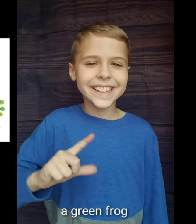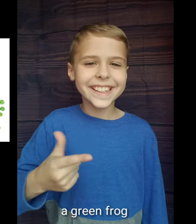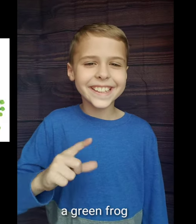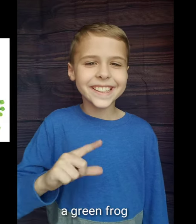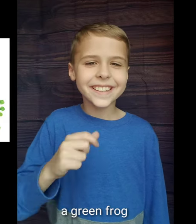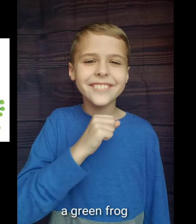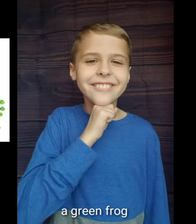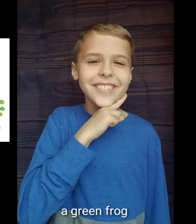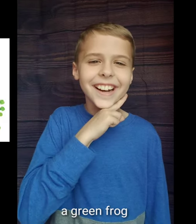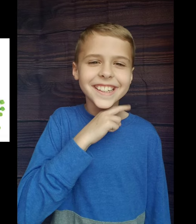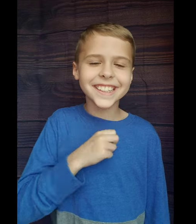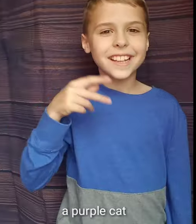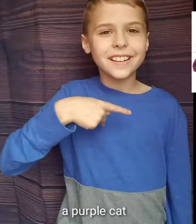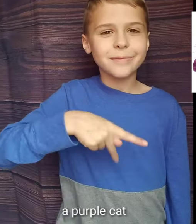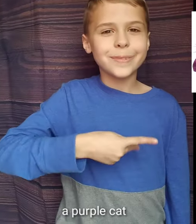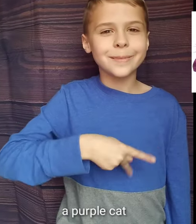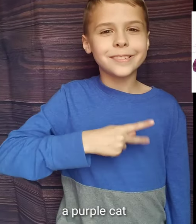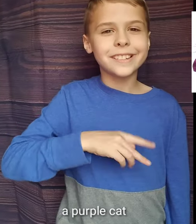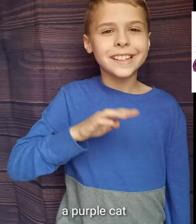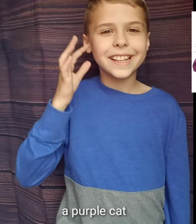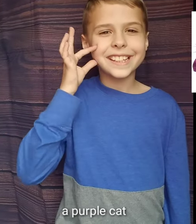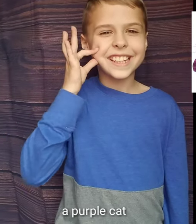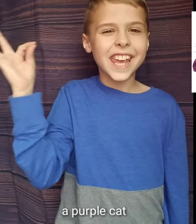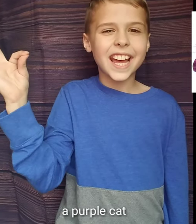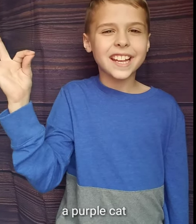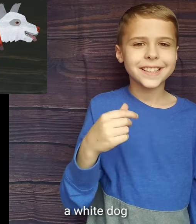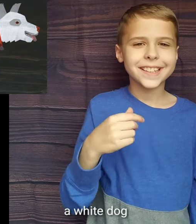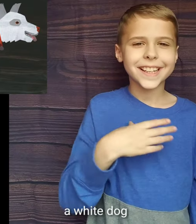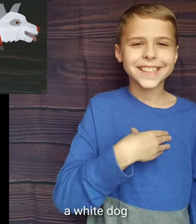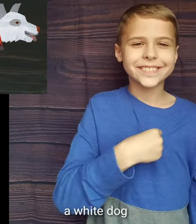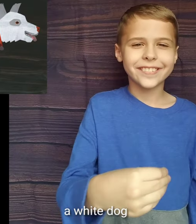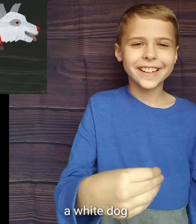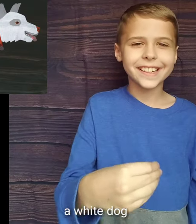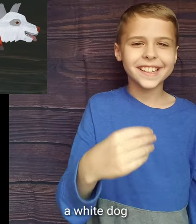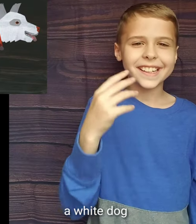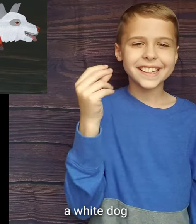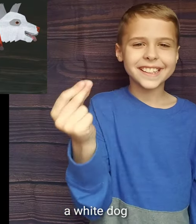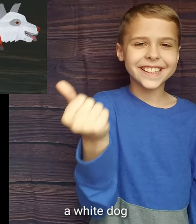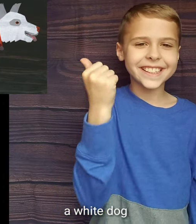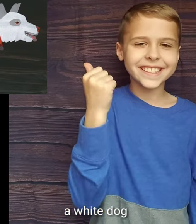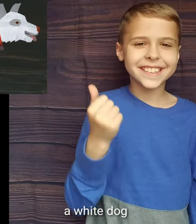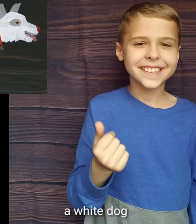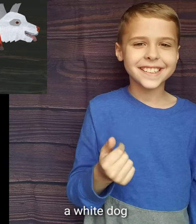green frog, purple cat, white dog,